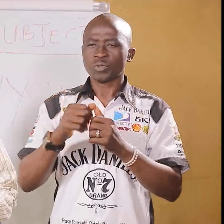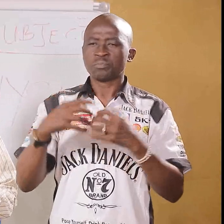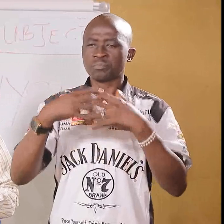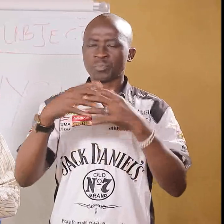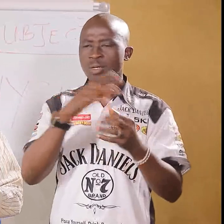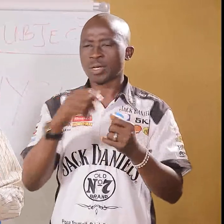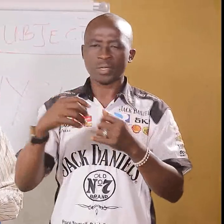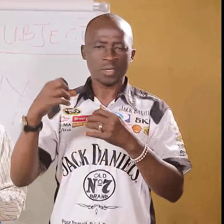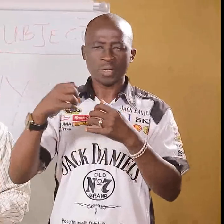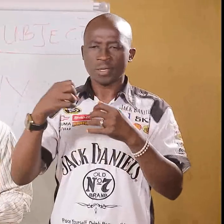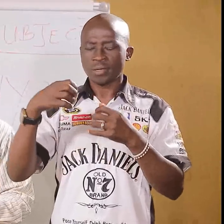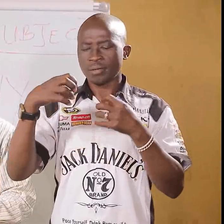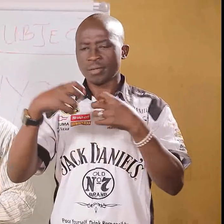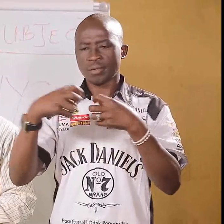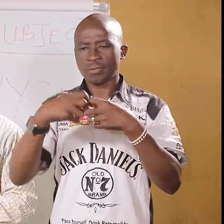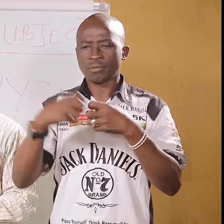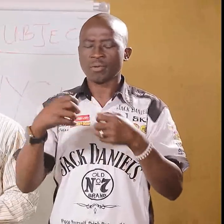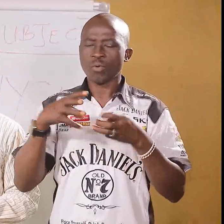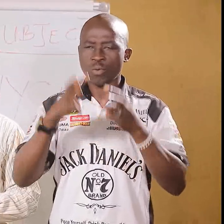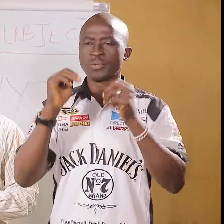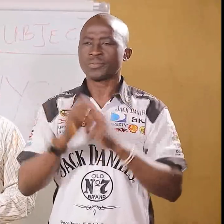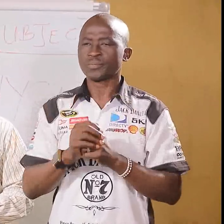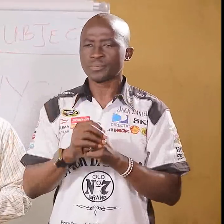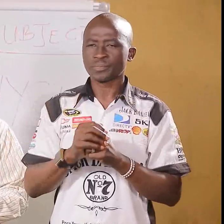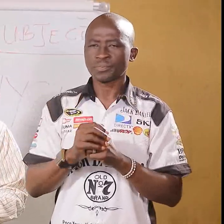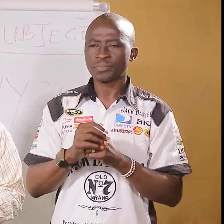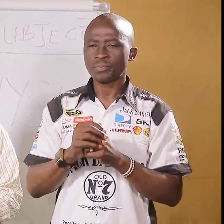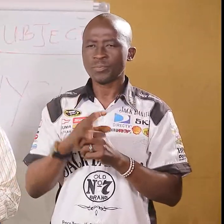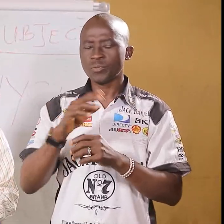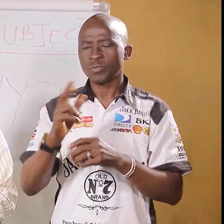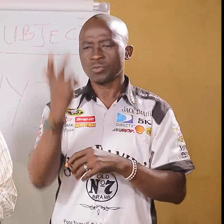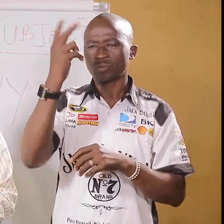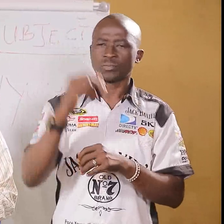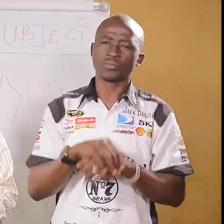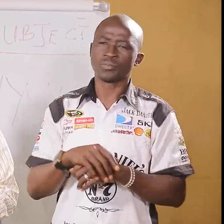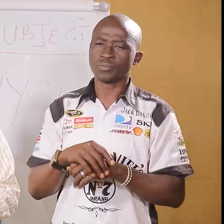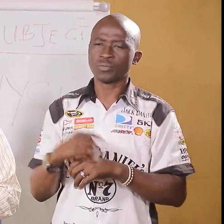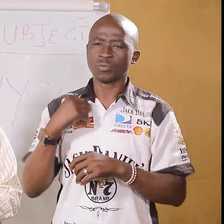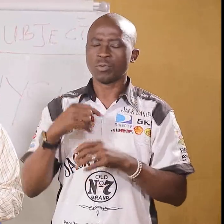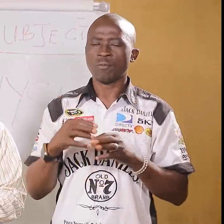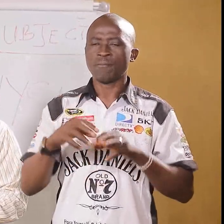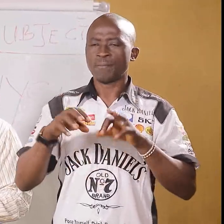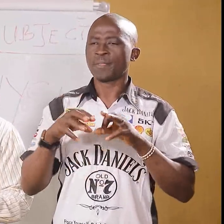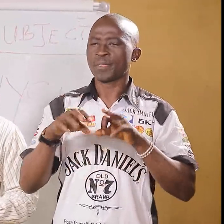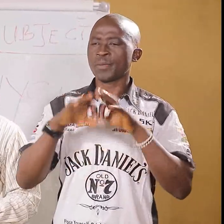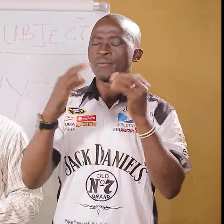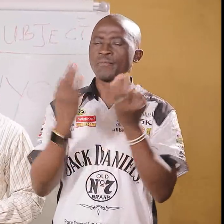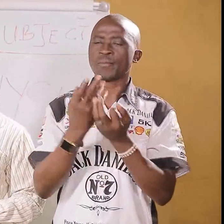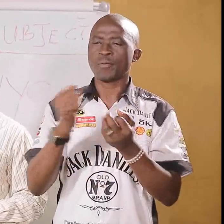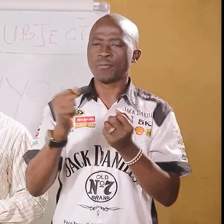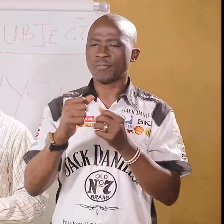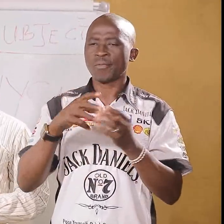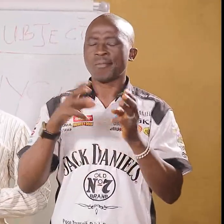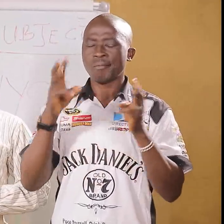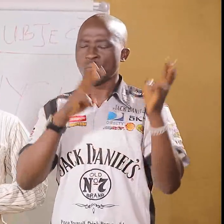of them, but these are just few of them. Now, on the third part of our outline, we have forms of waves. And what are forms of